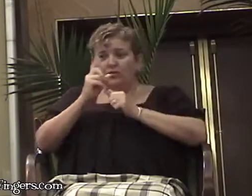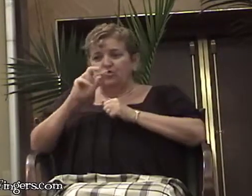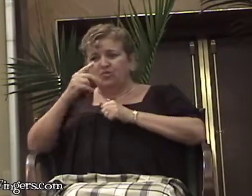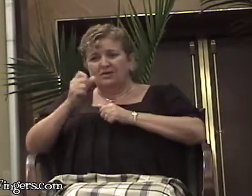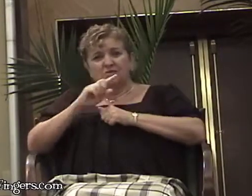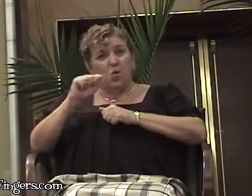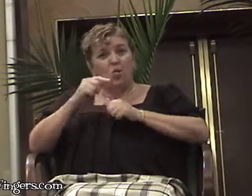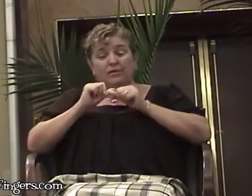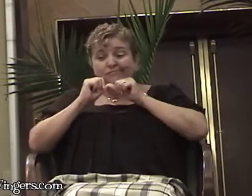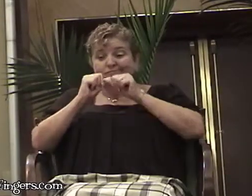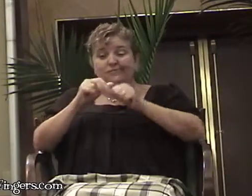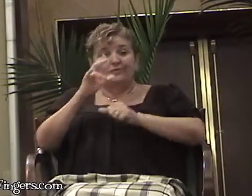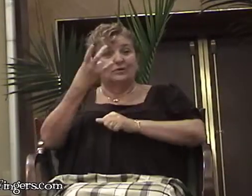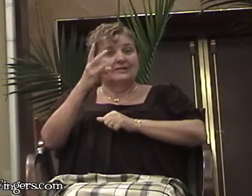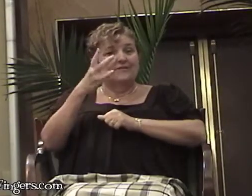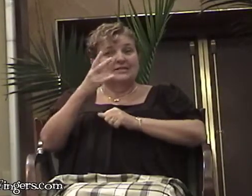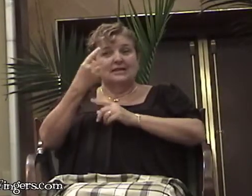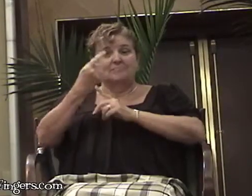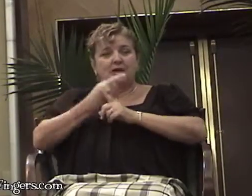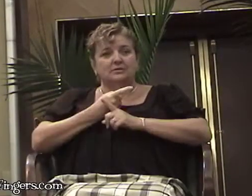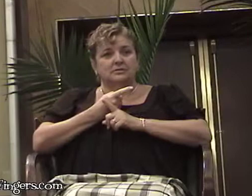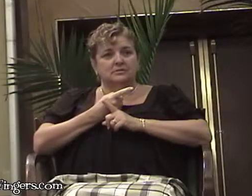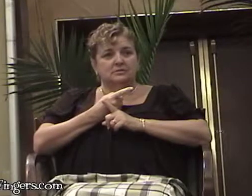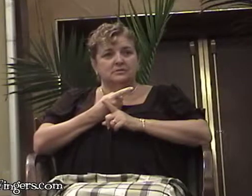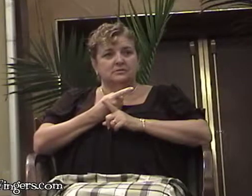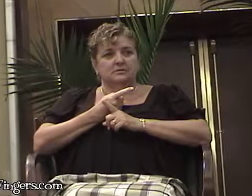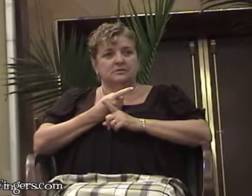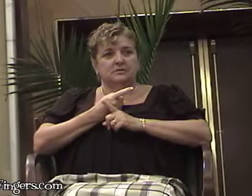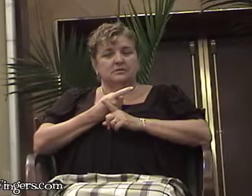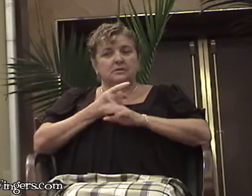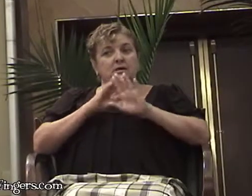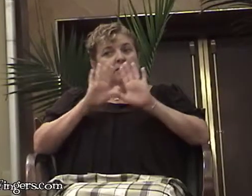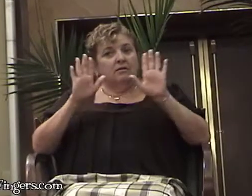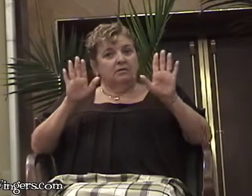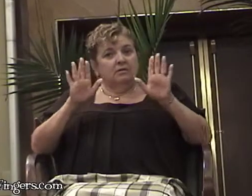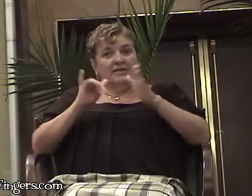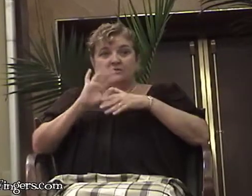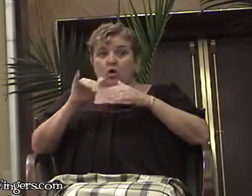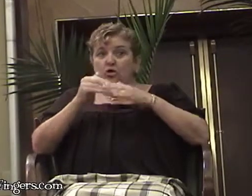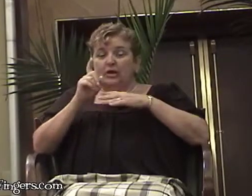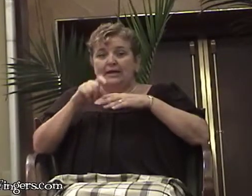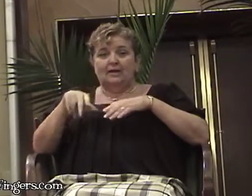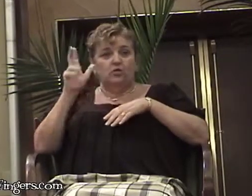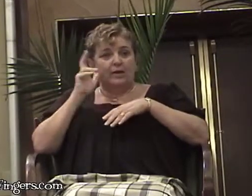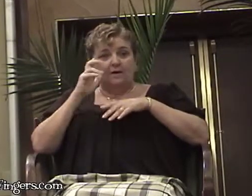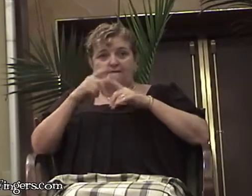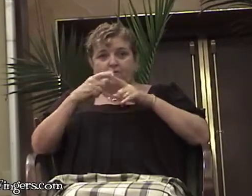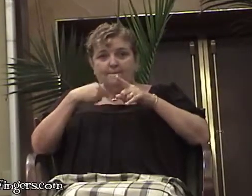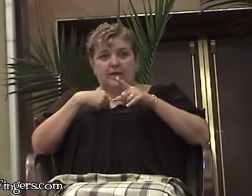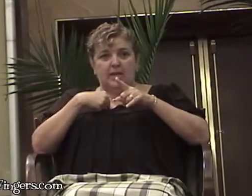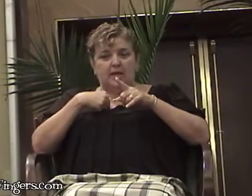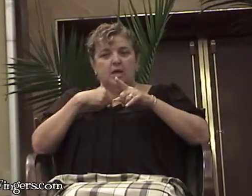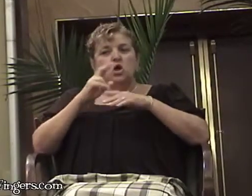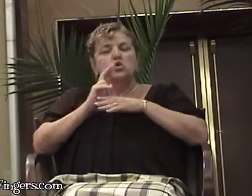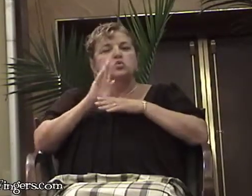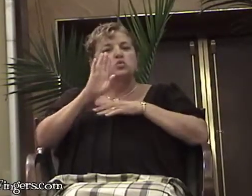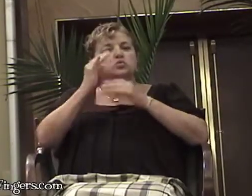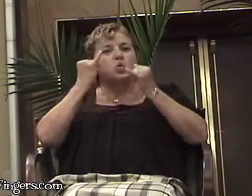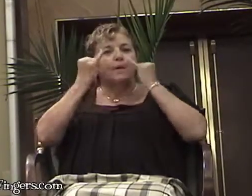respect of the fifth tradition, that's all you're going to need to hear from me about that issue. Please feel free to use your imagination.